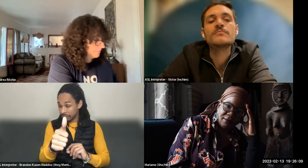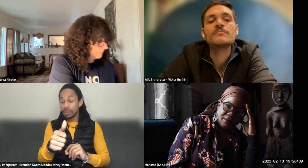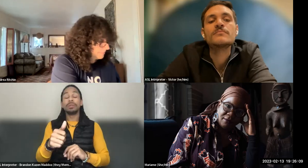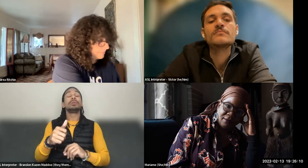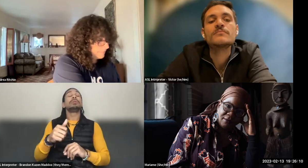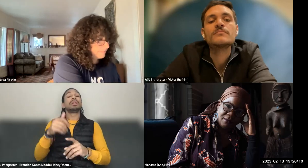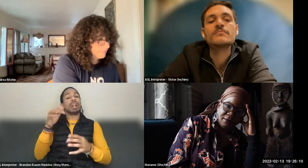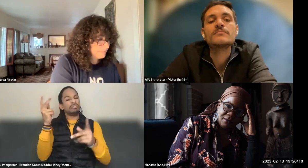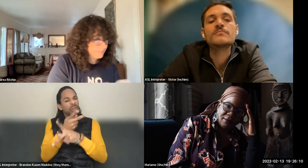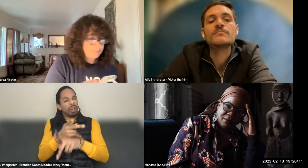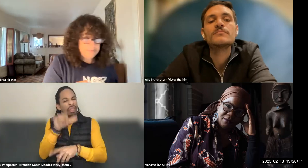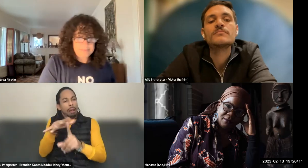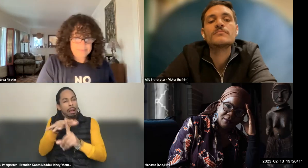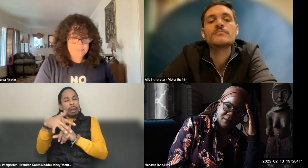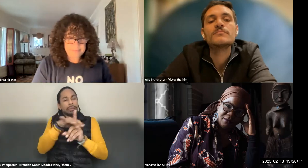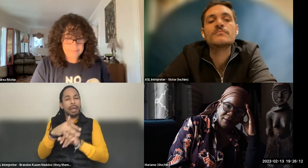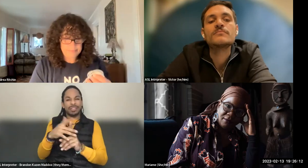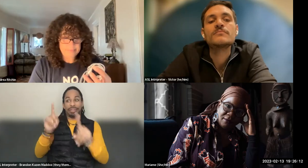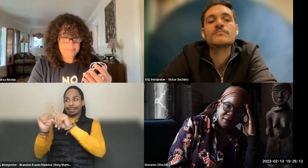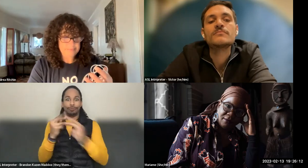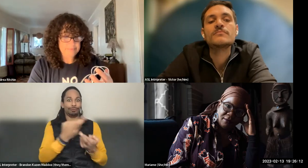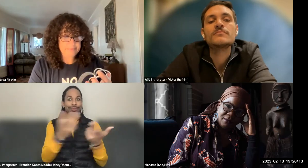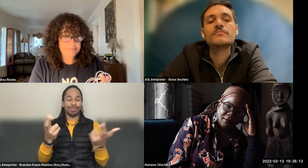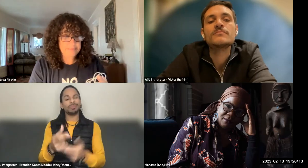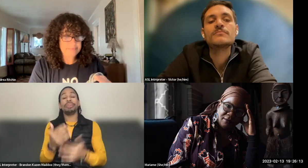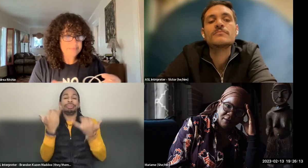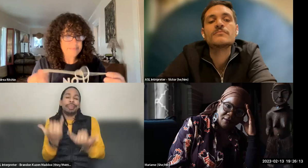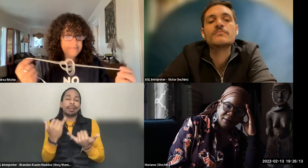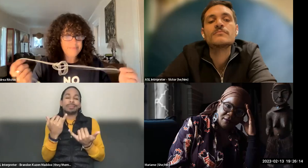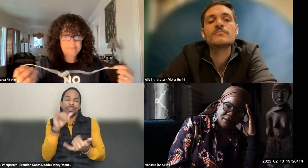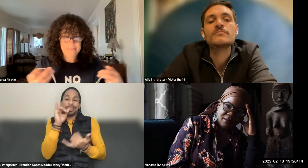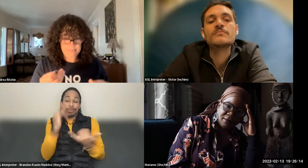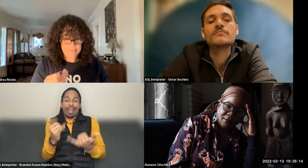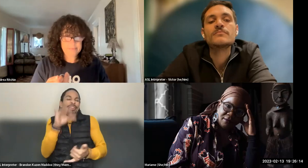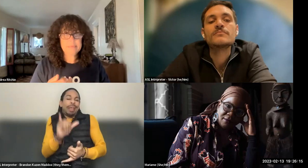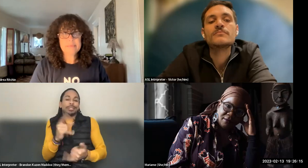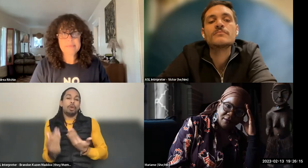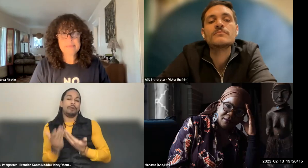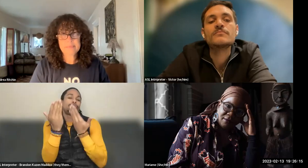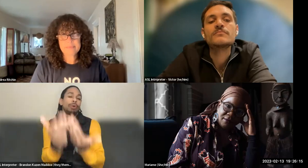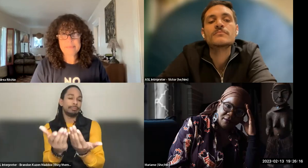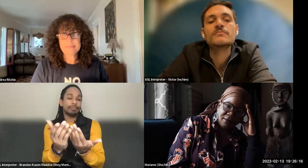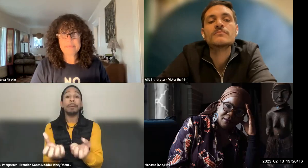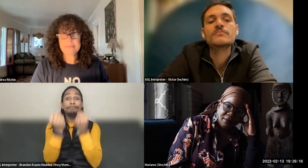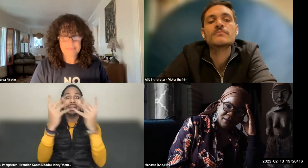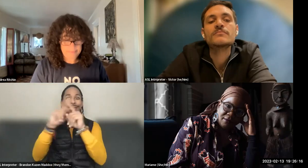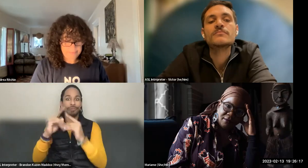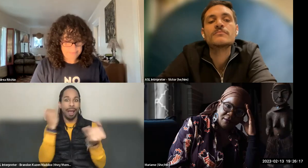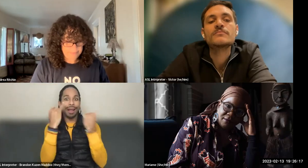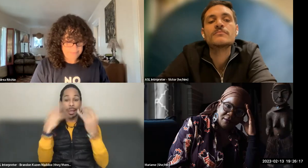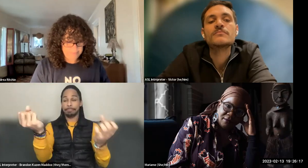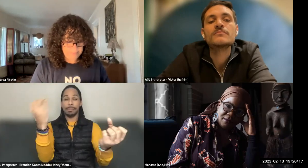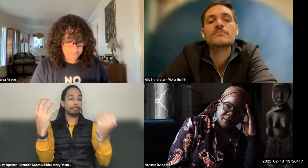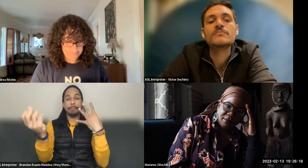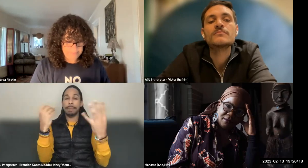really what this is today. It's like an offering of many people's ideas and an invitation for you to deepen your